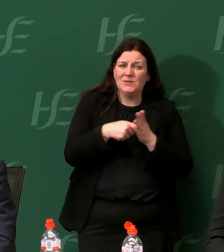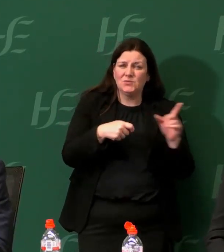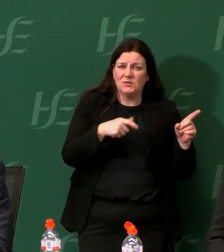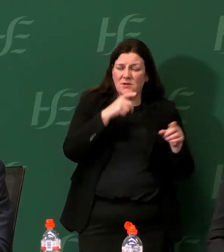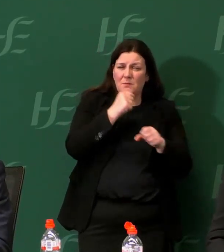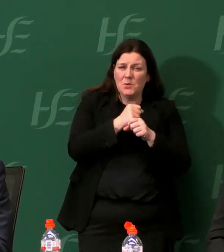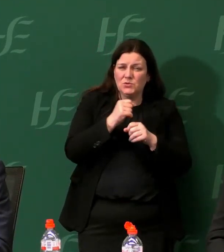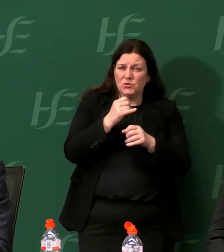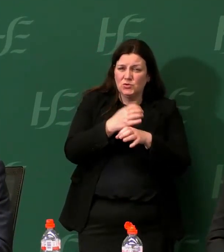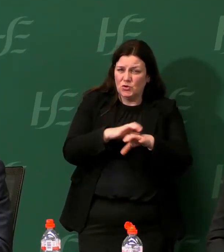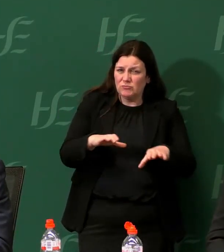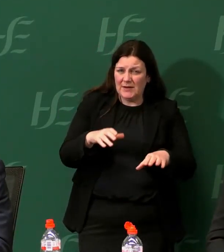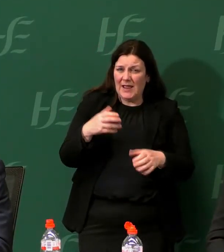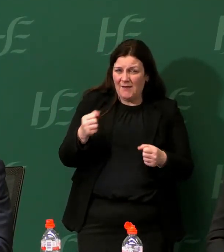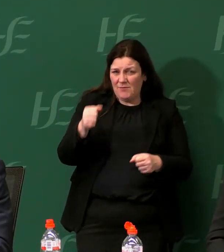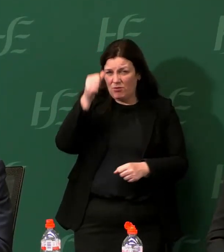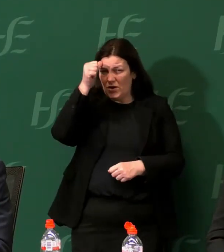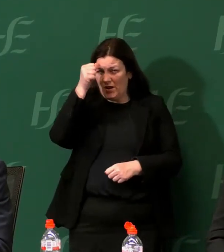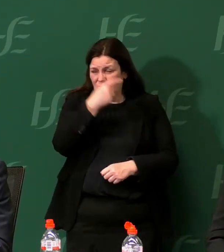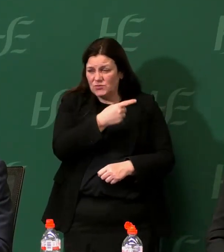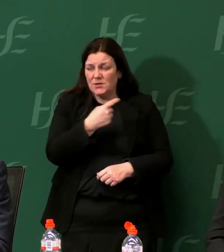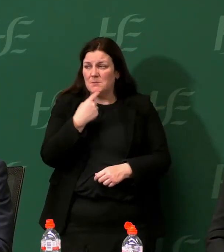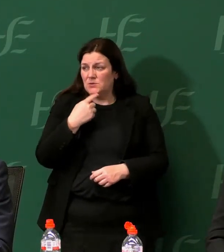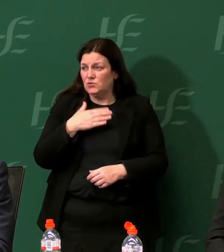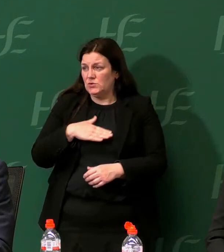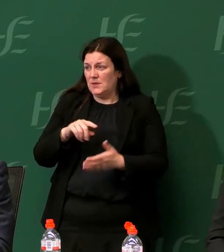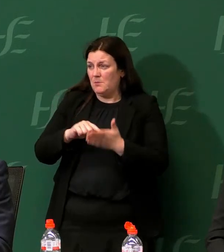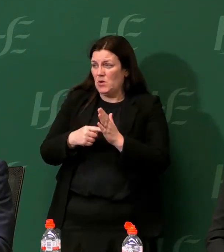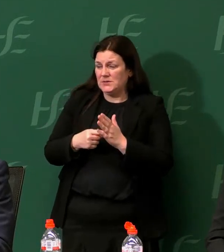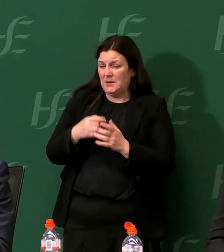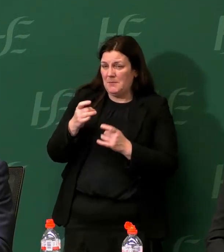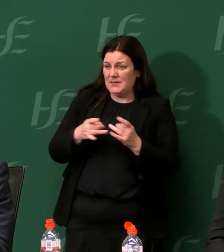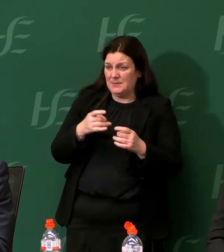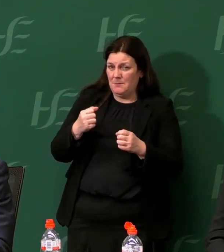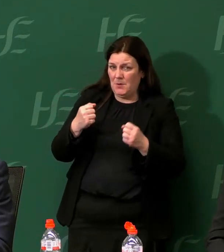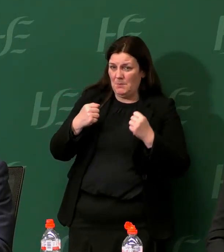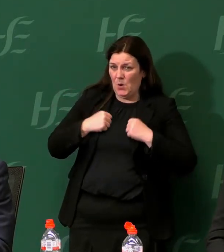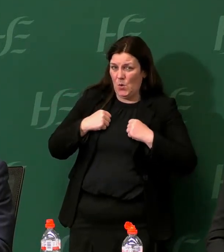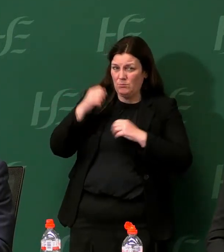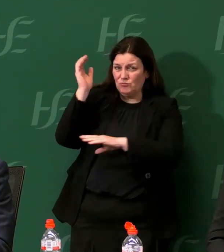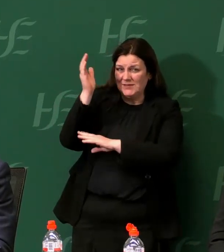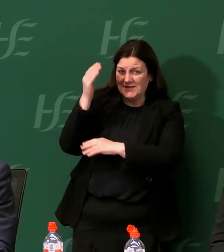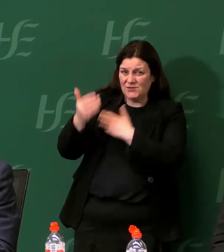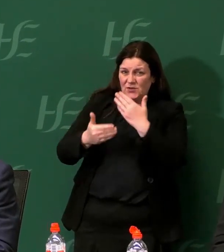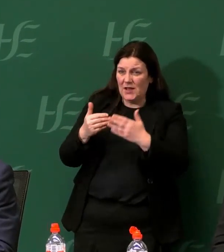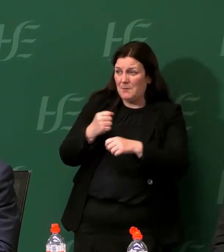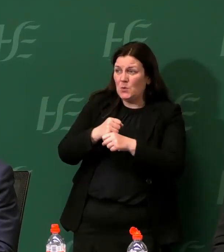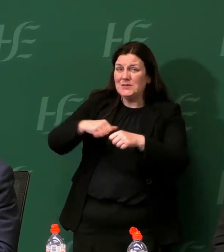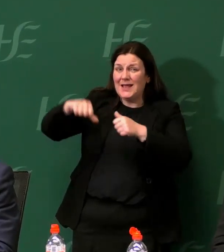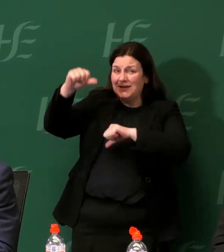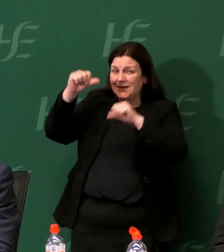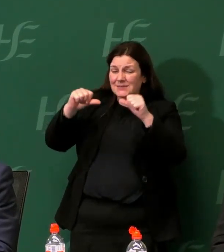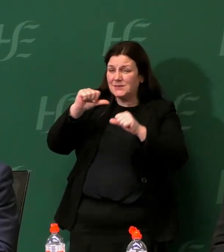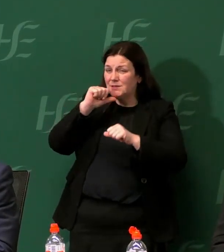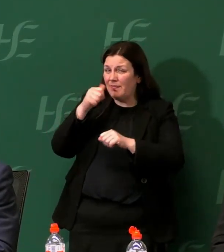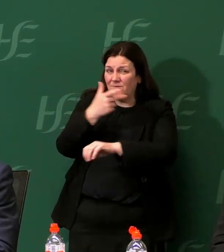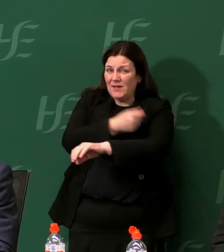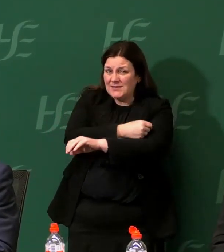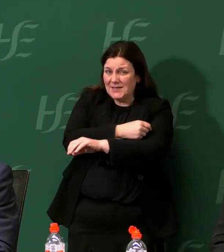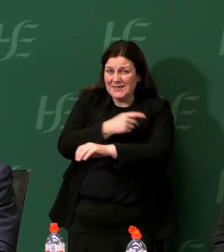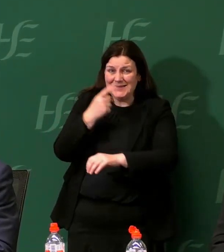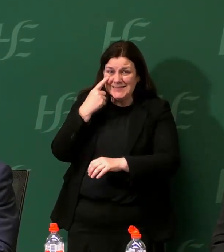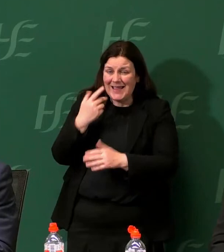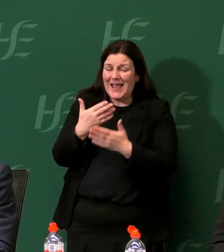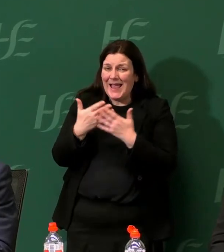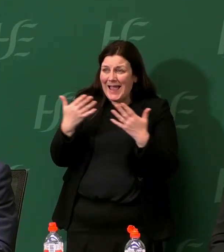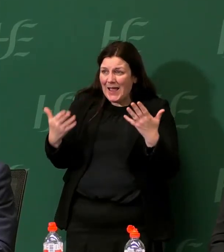children and the knowledge there, but just even the point I made in my own presentation around adults not vaccinated. Look